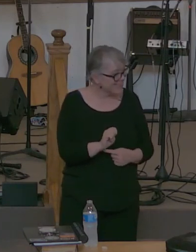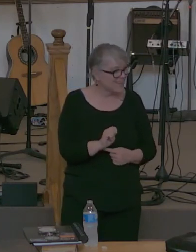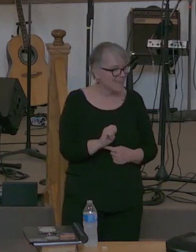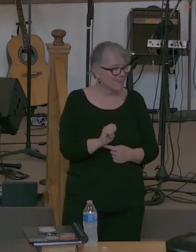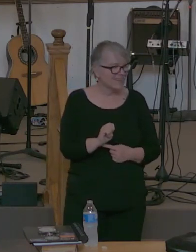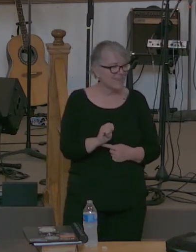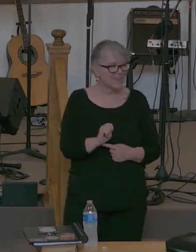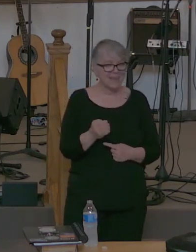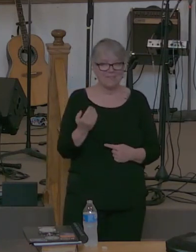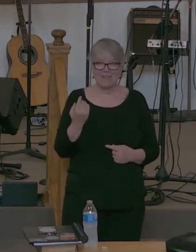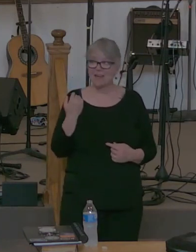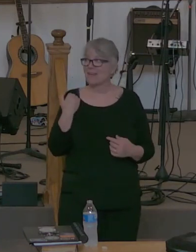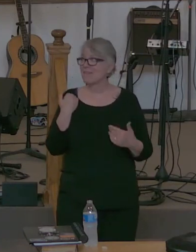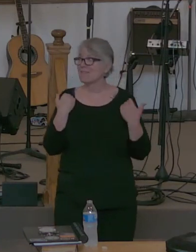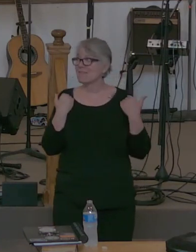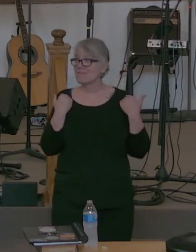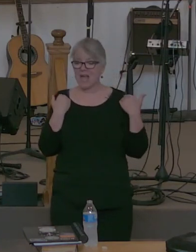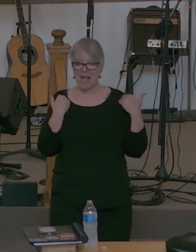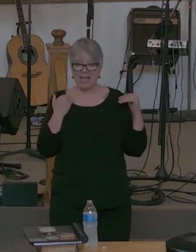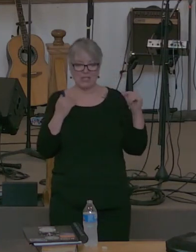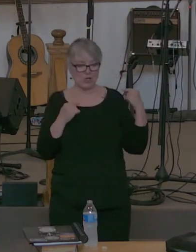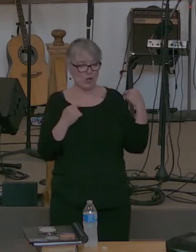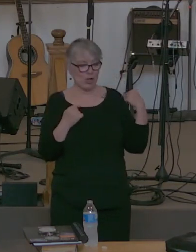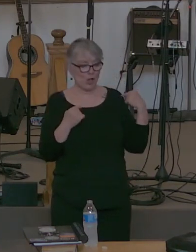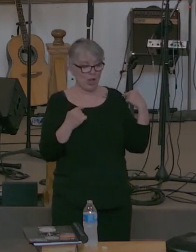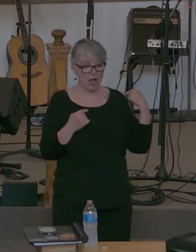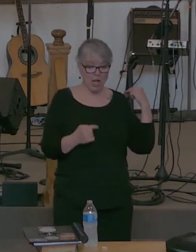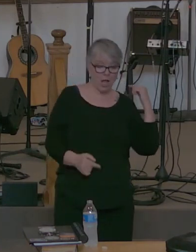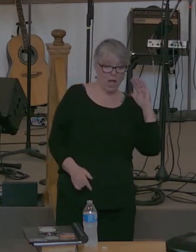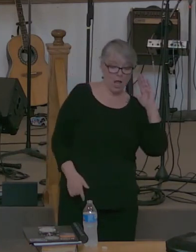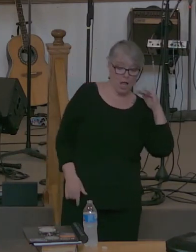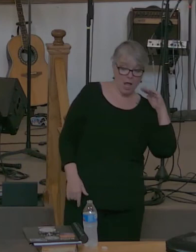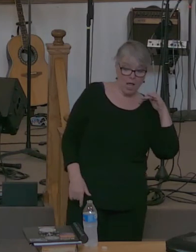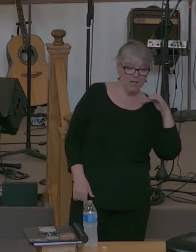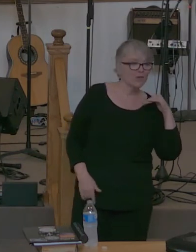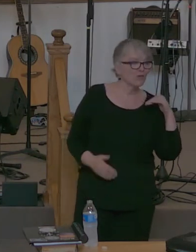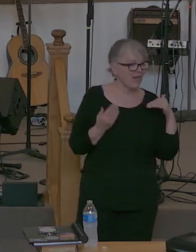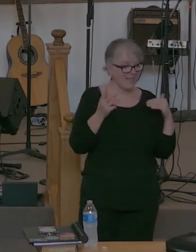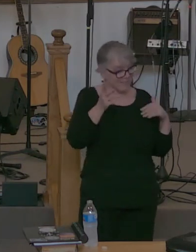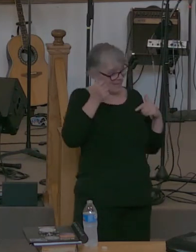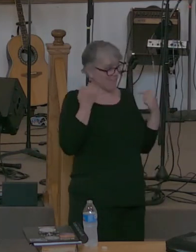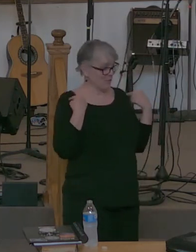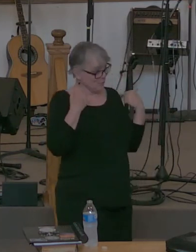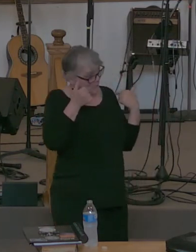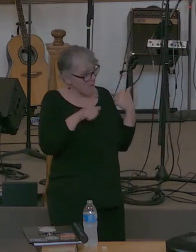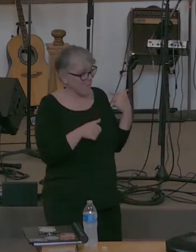About the angel on this side, don't do it, Fred. And some of you are way too young to know what I'm talking about.